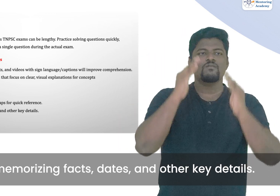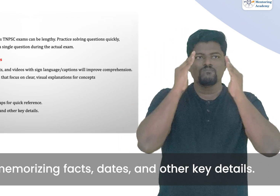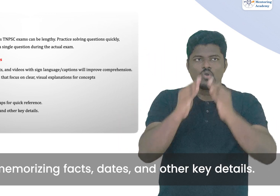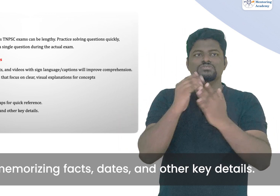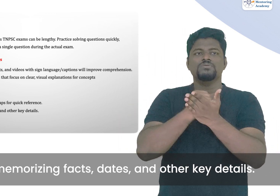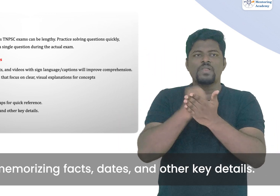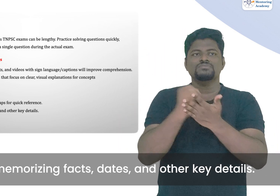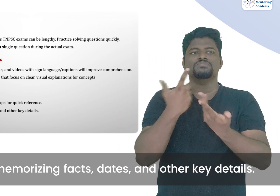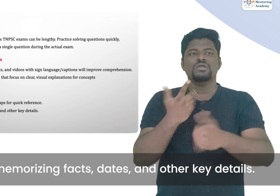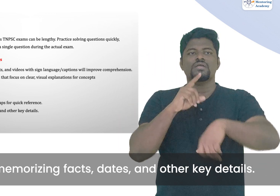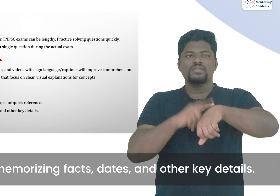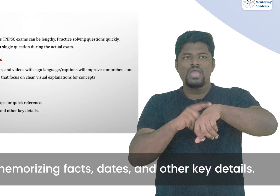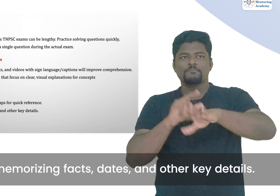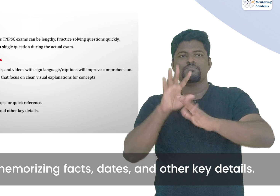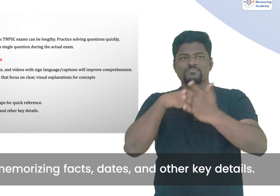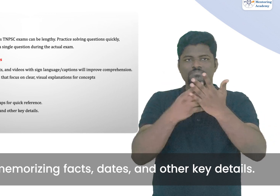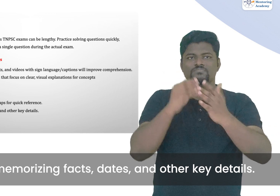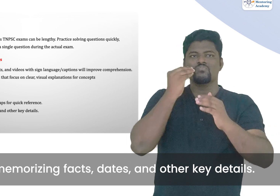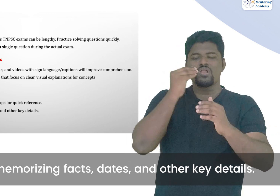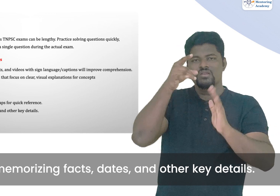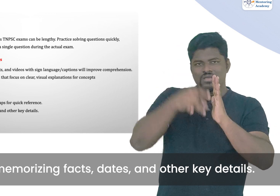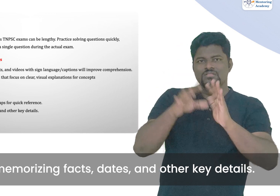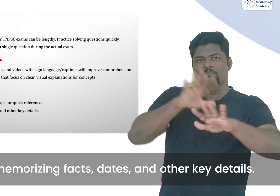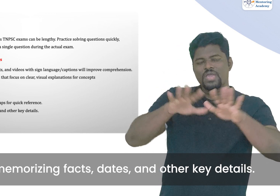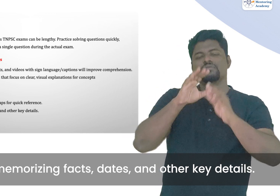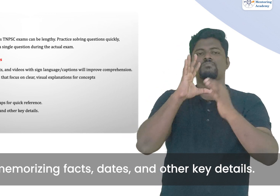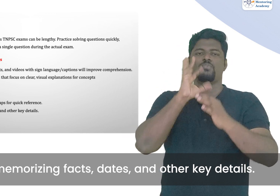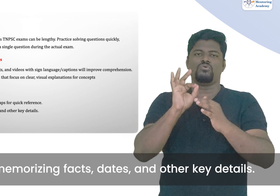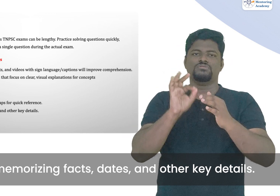Focus on memorizing facts, dates, and other key details.